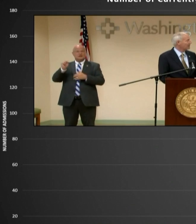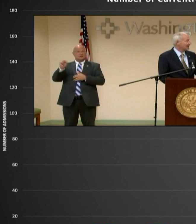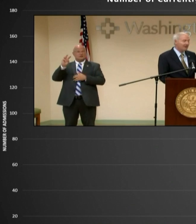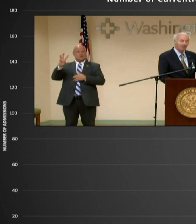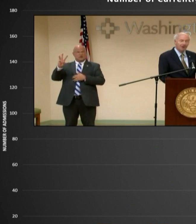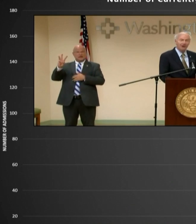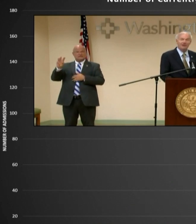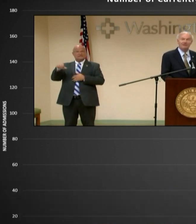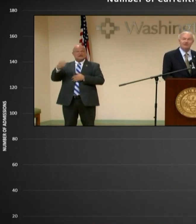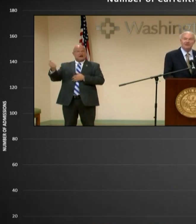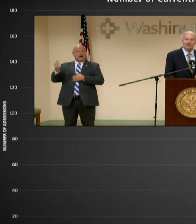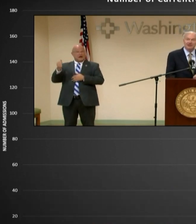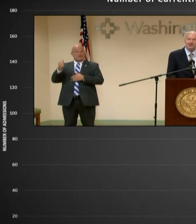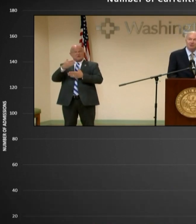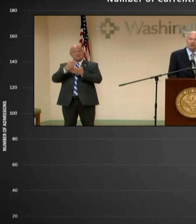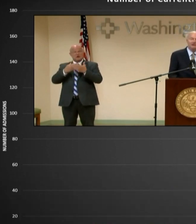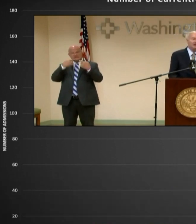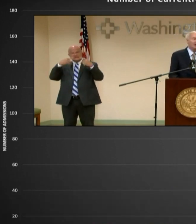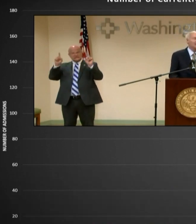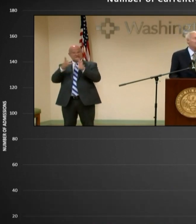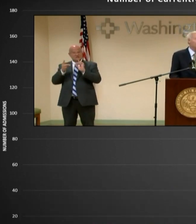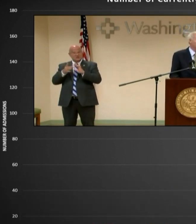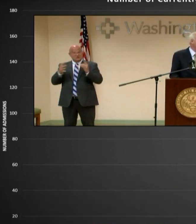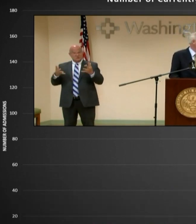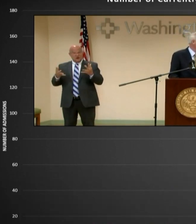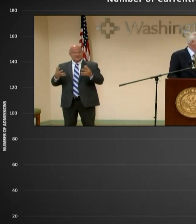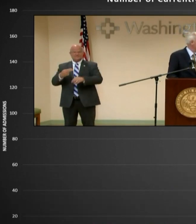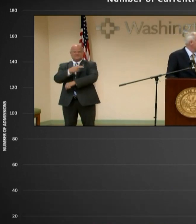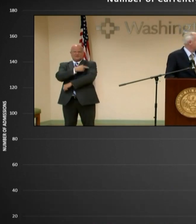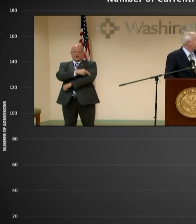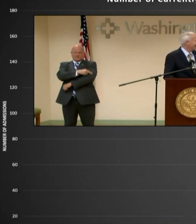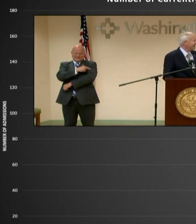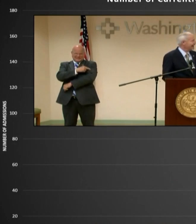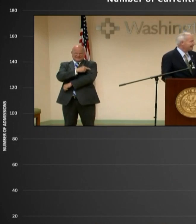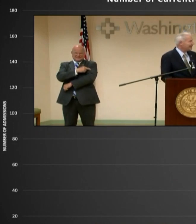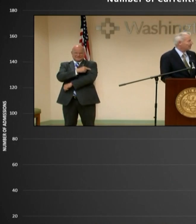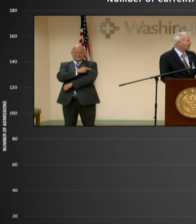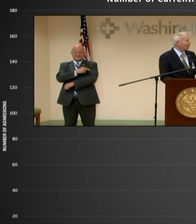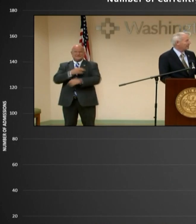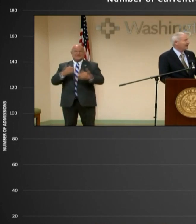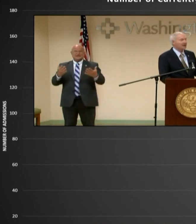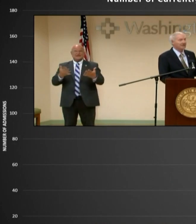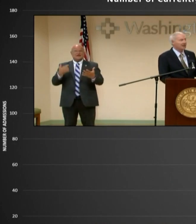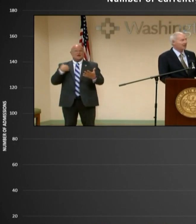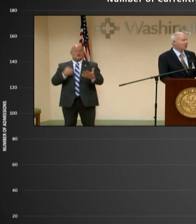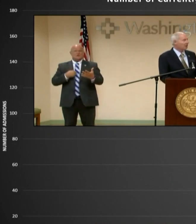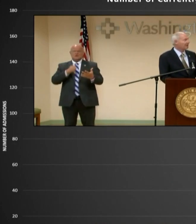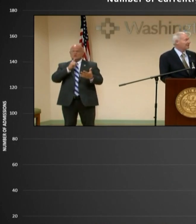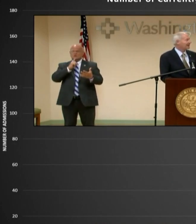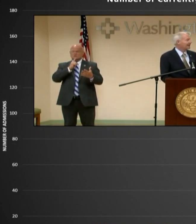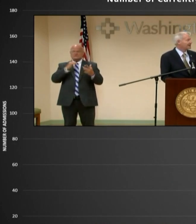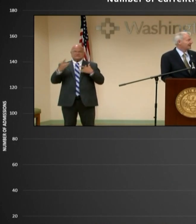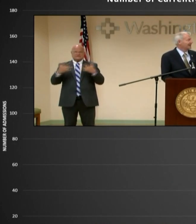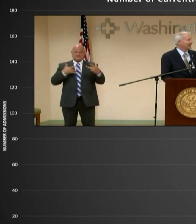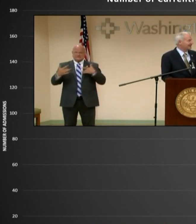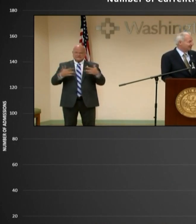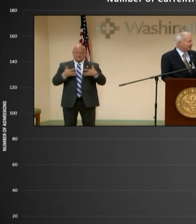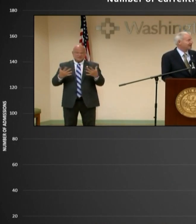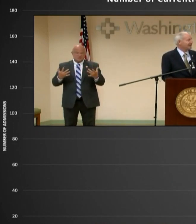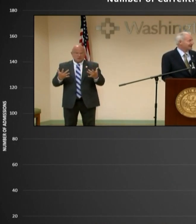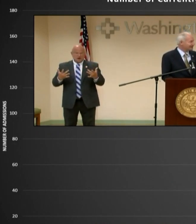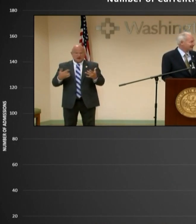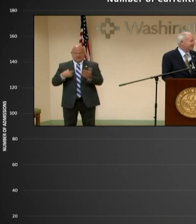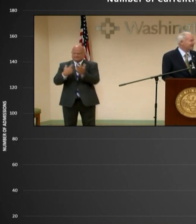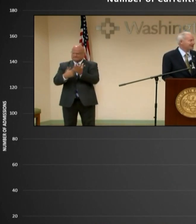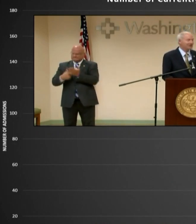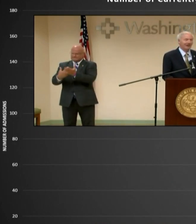Northwest region, the other part of the success stories in our hospitalizations. And here we were very, very worried because I've